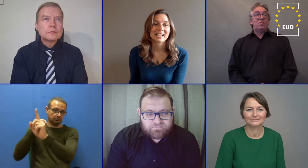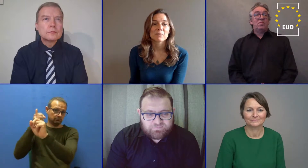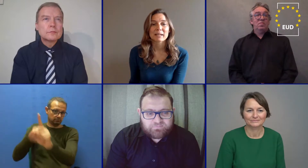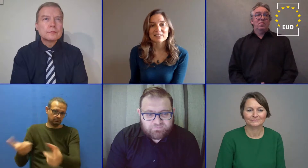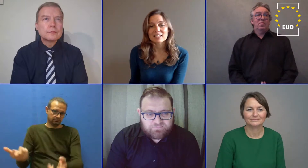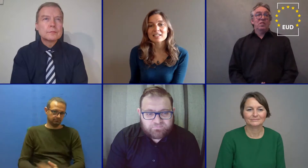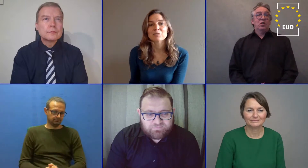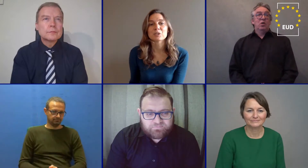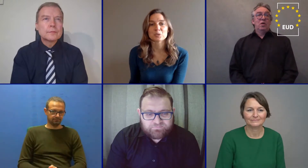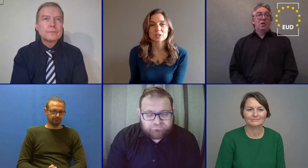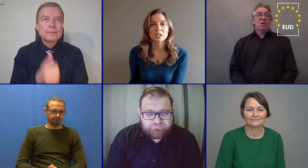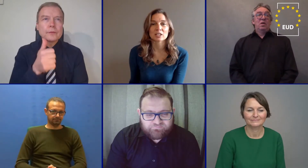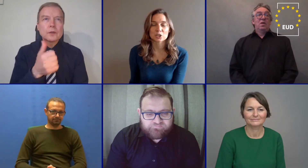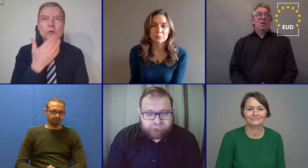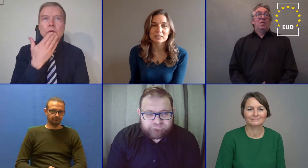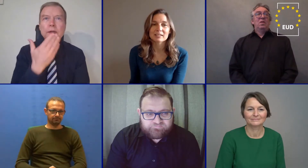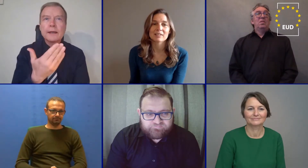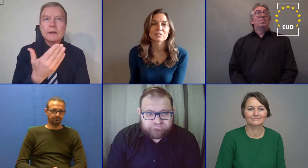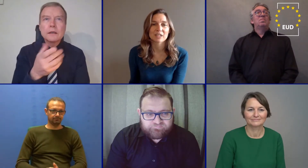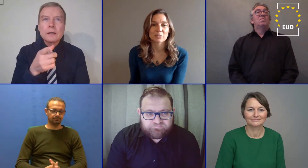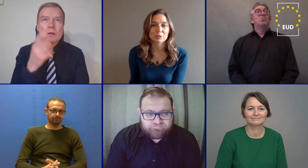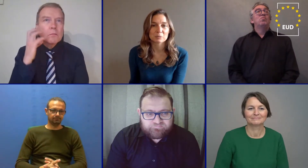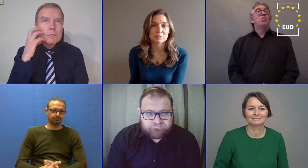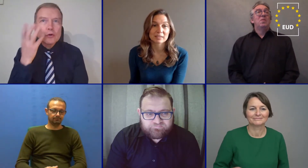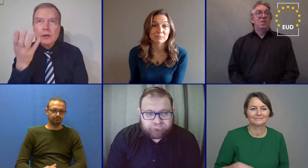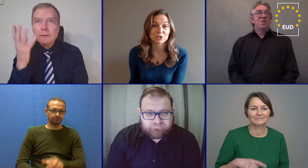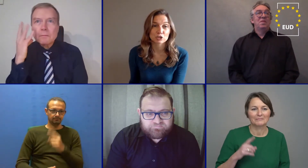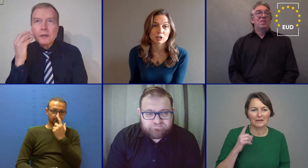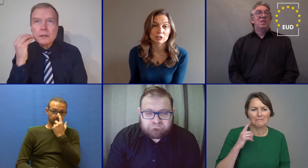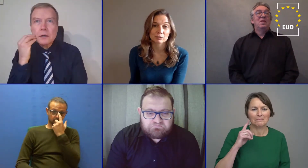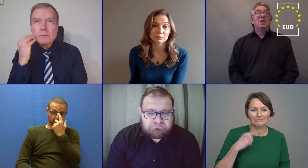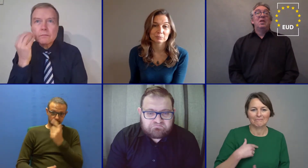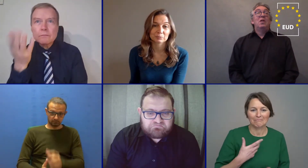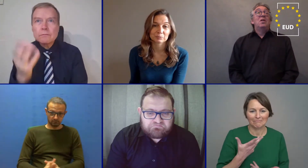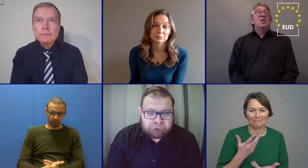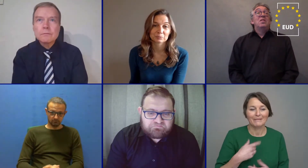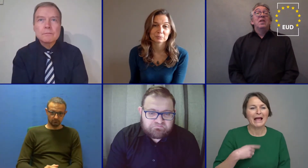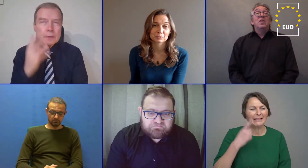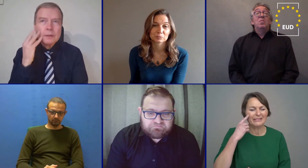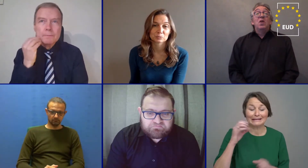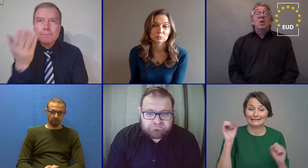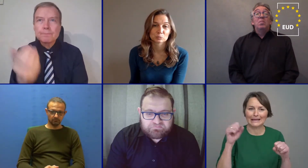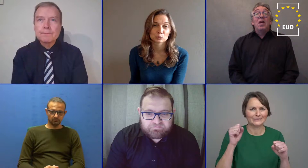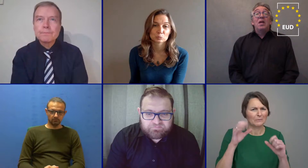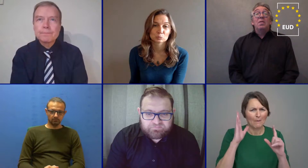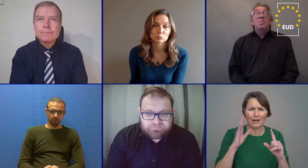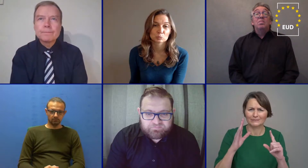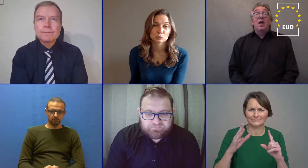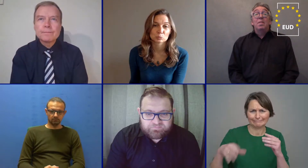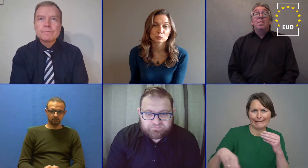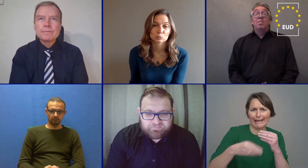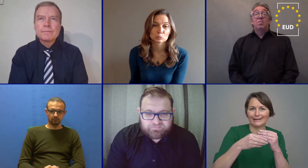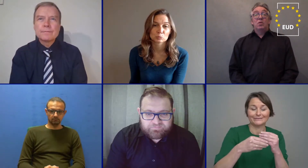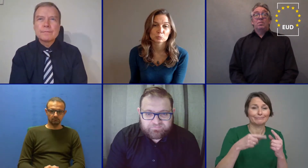But I think if we do this on a European level, that we would stand much stronger. Thank you, Bojan. Maya? Maya.